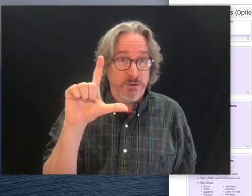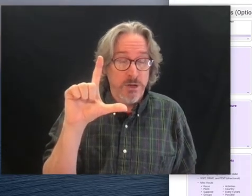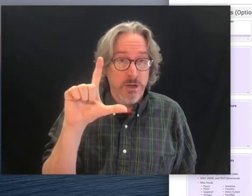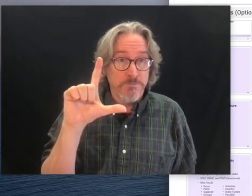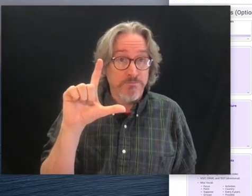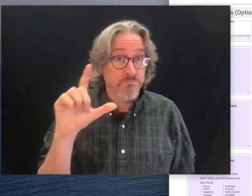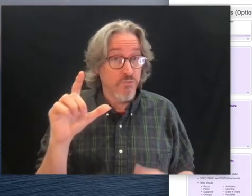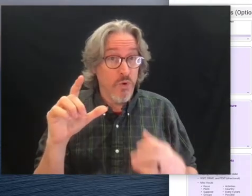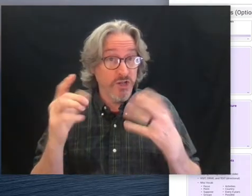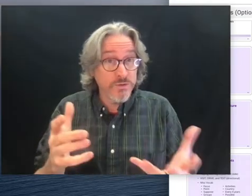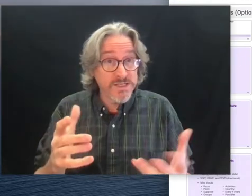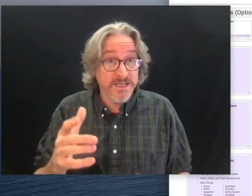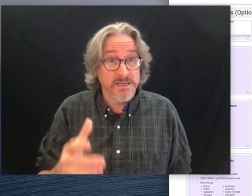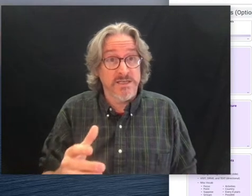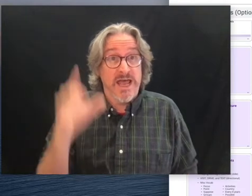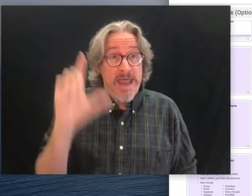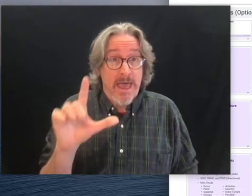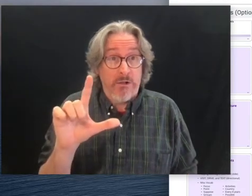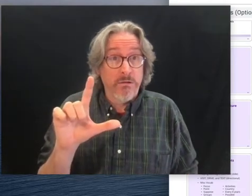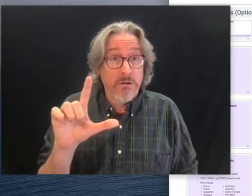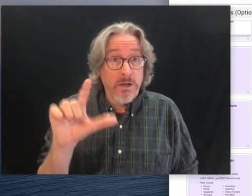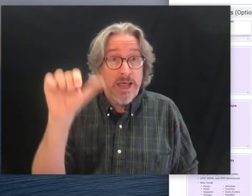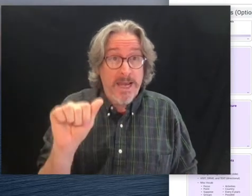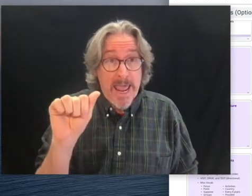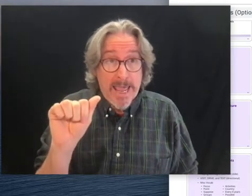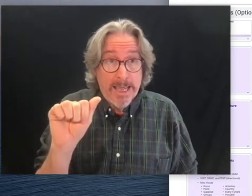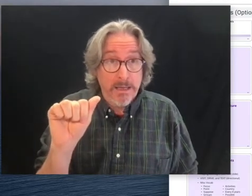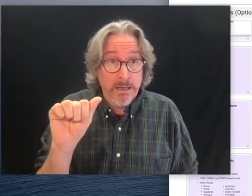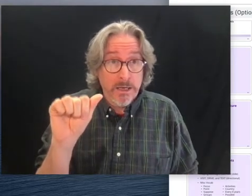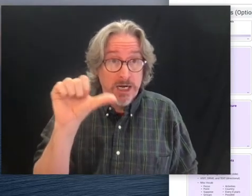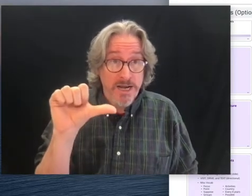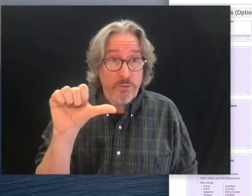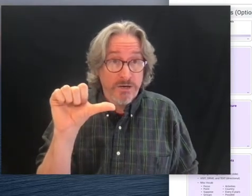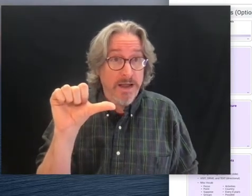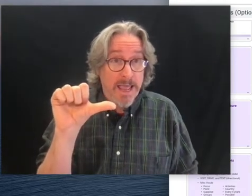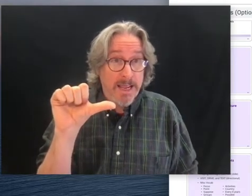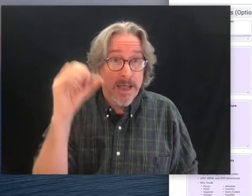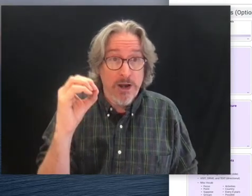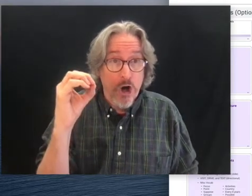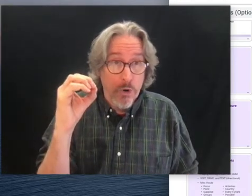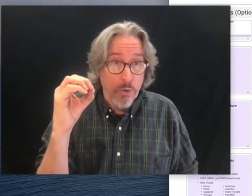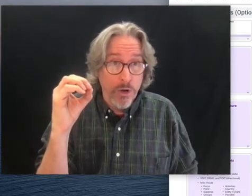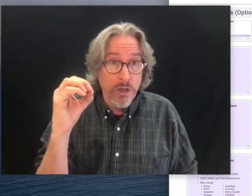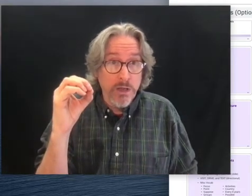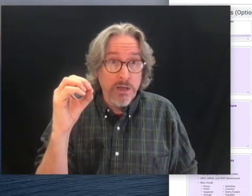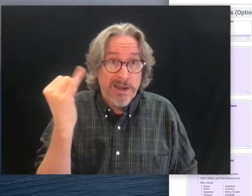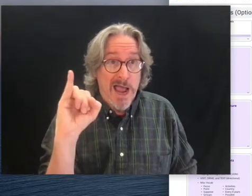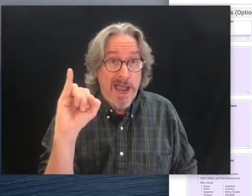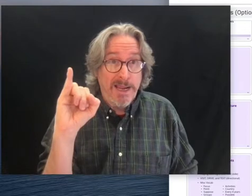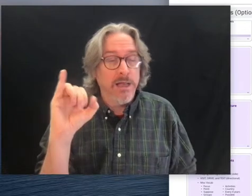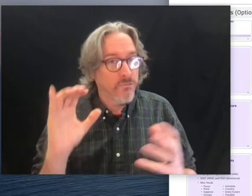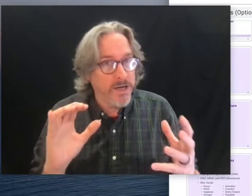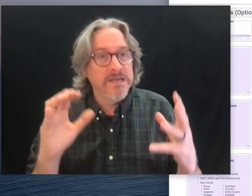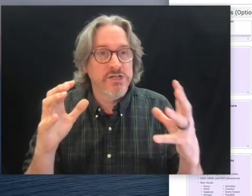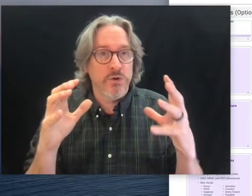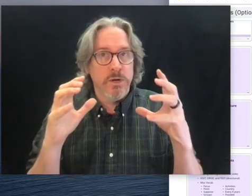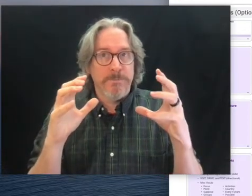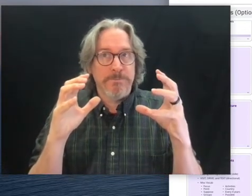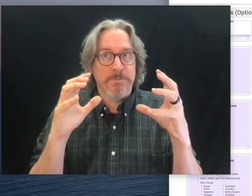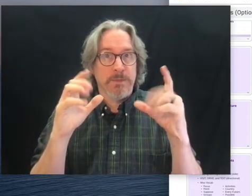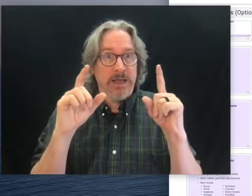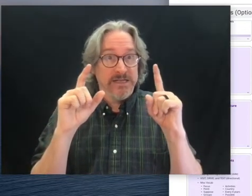shape. What you see is an L, an A, a kind of weird A, an O, an I, right?